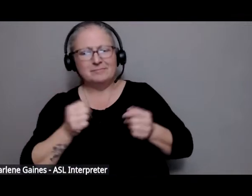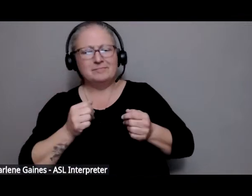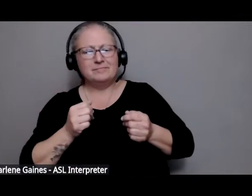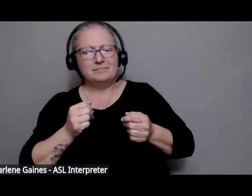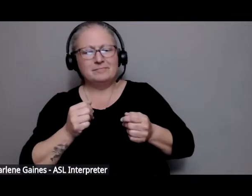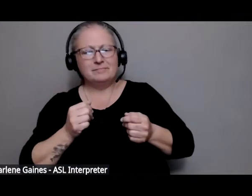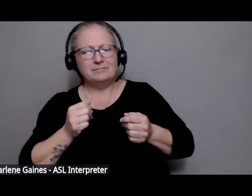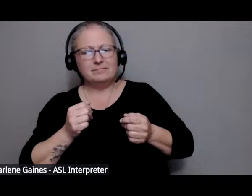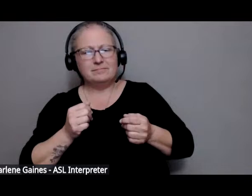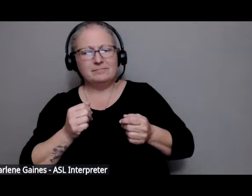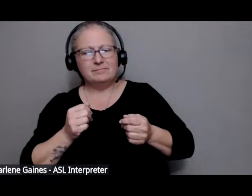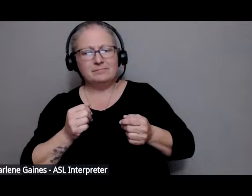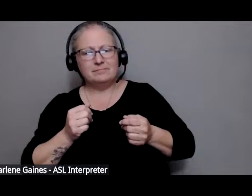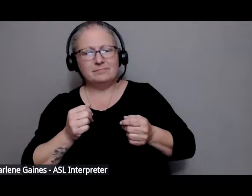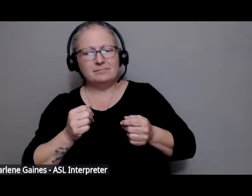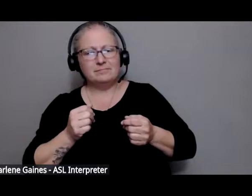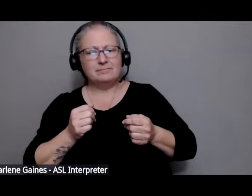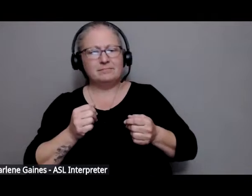great.